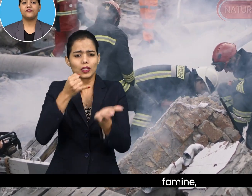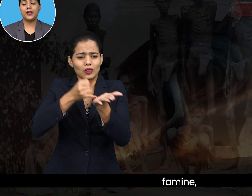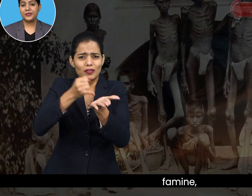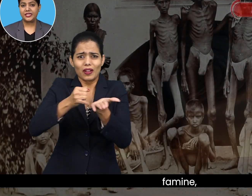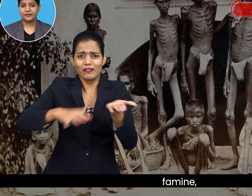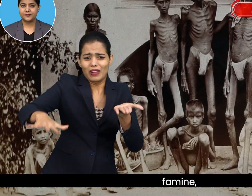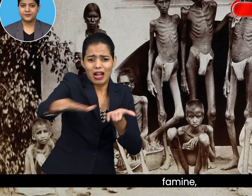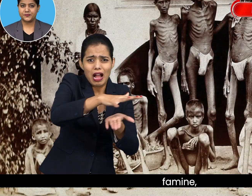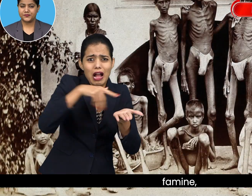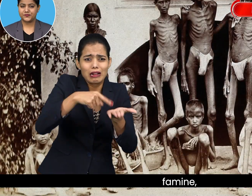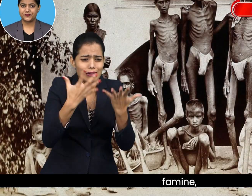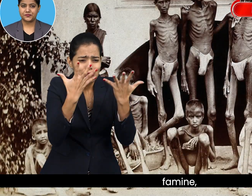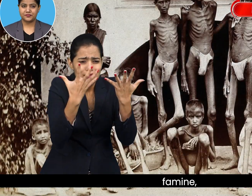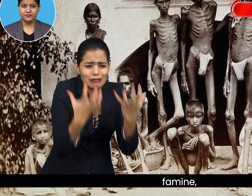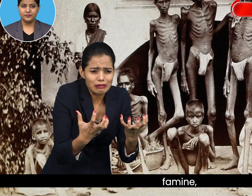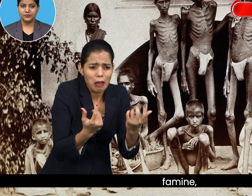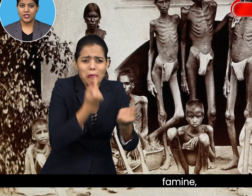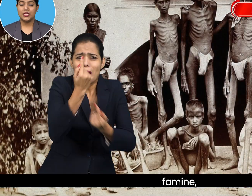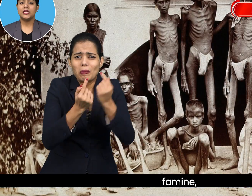Famine.